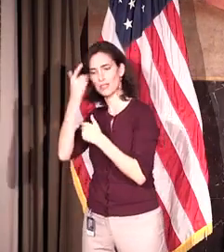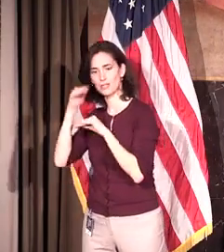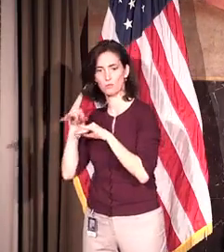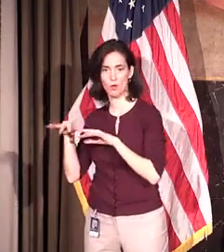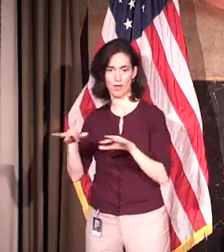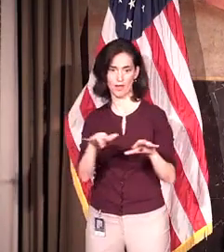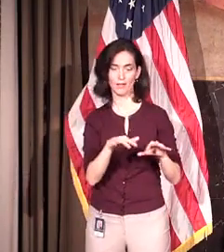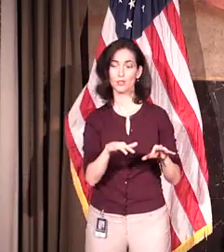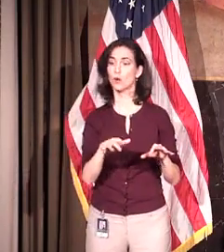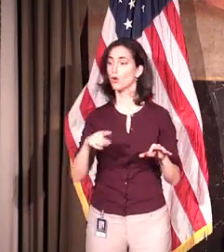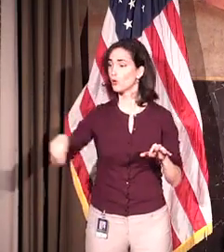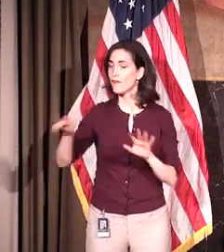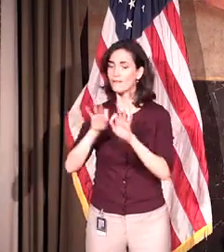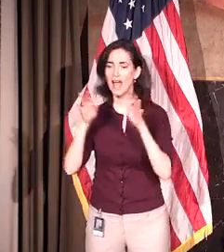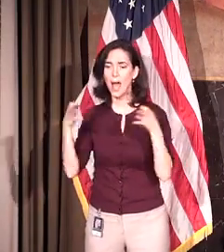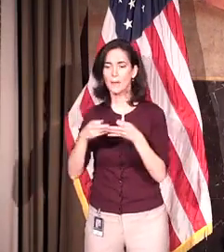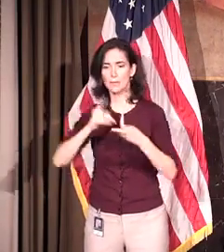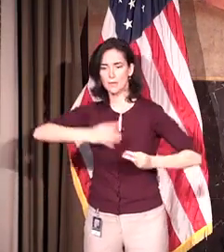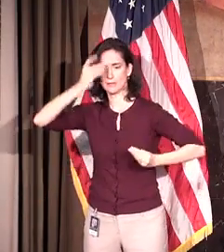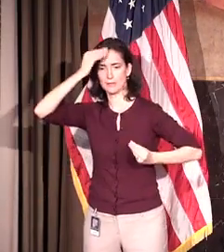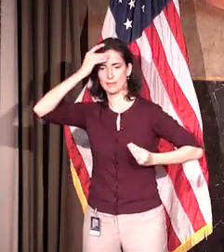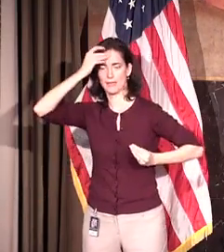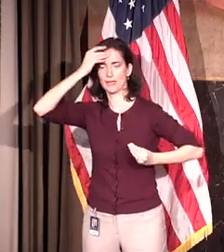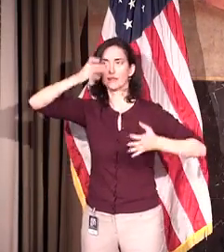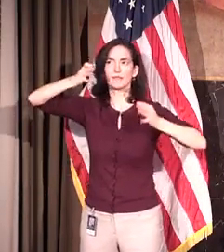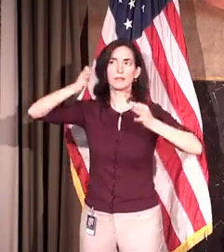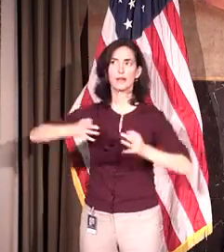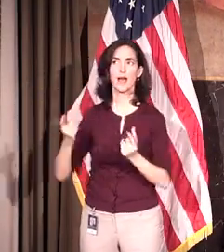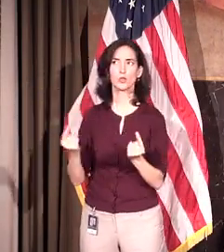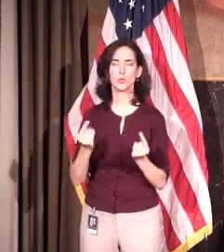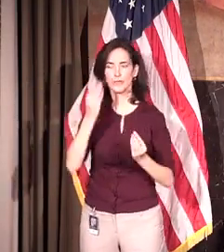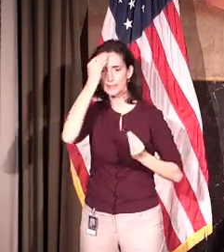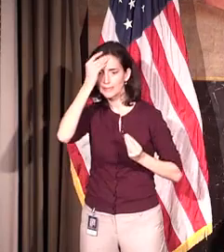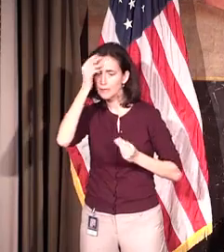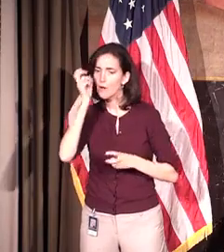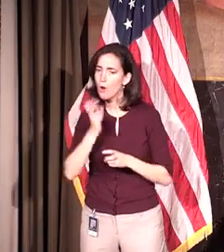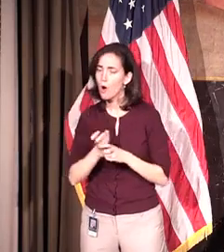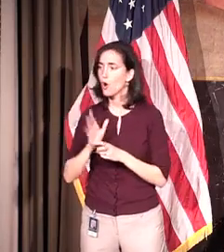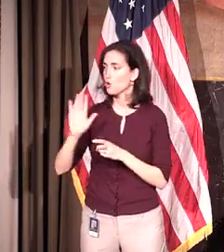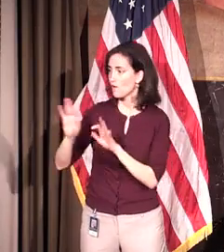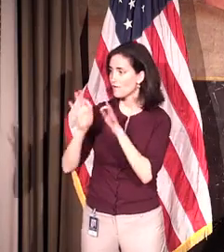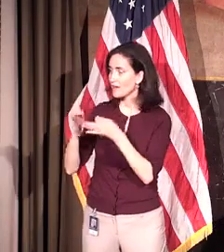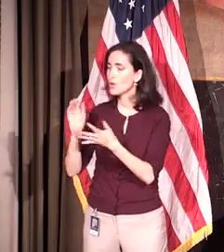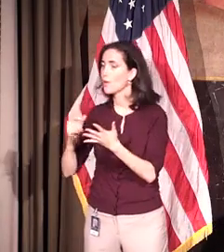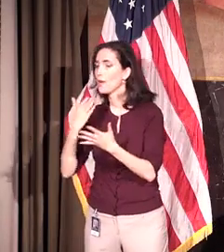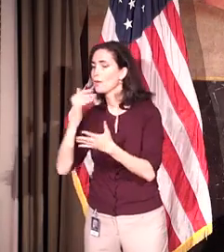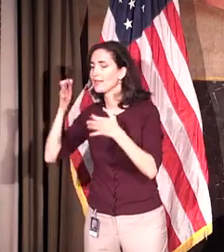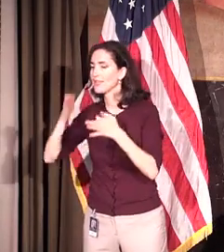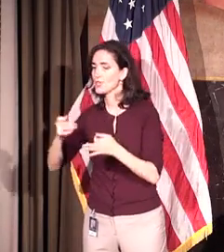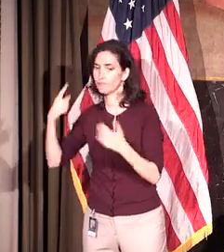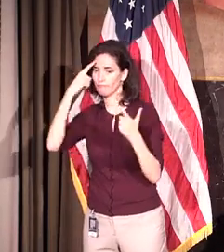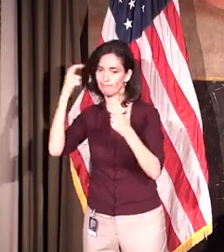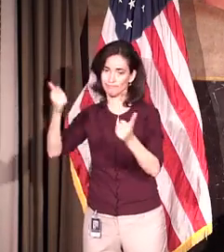account for and think hard about what the right decision for their family will be. Thank you.